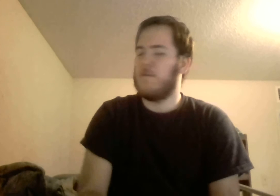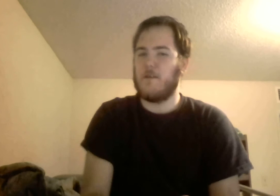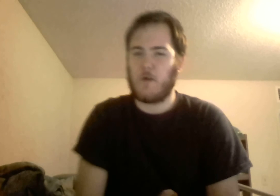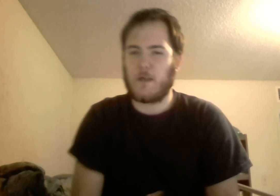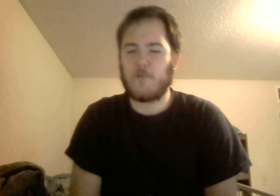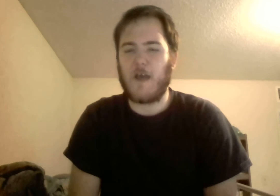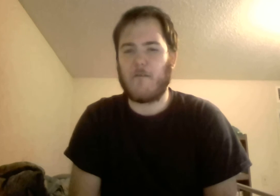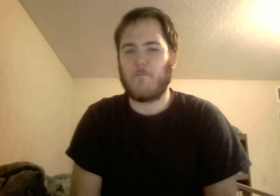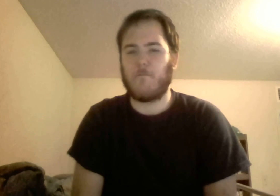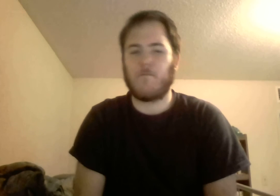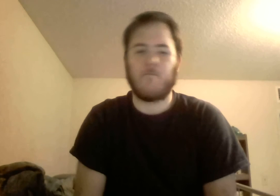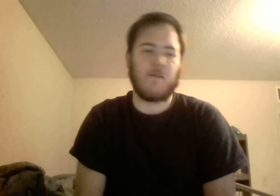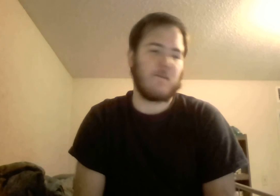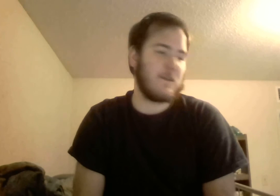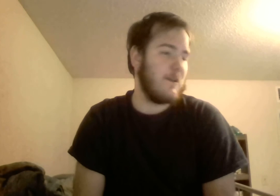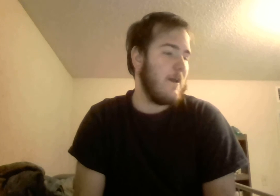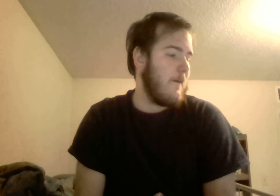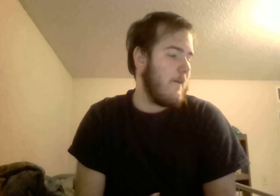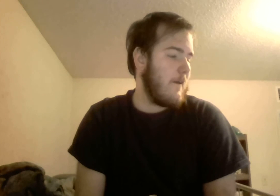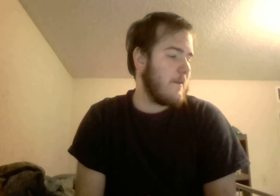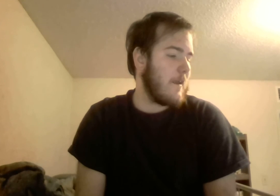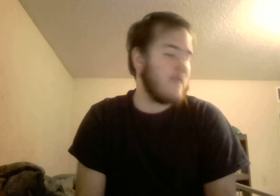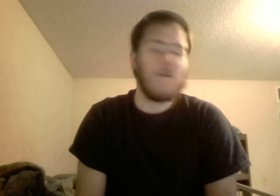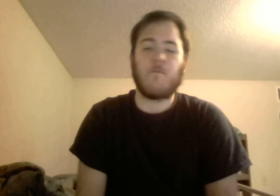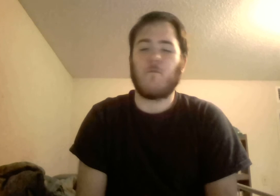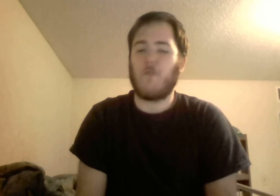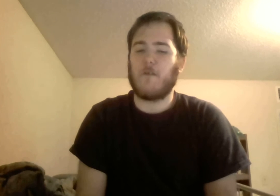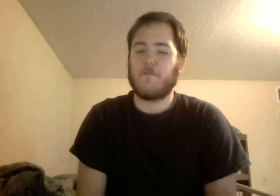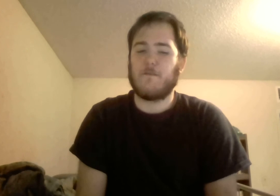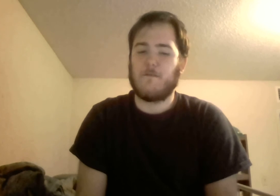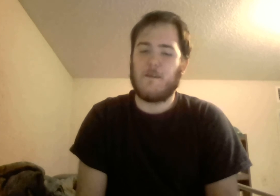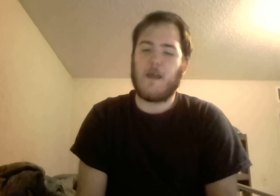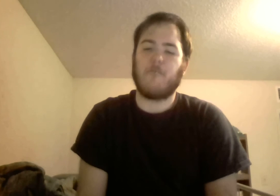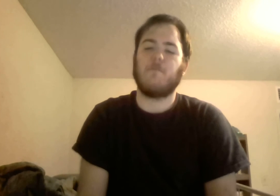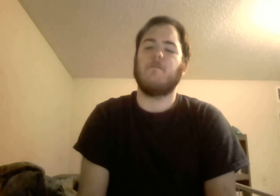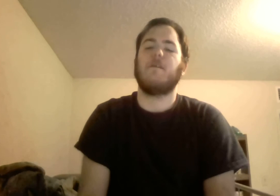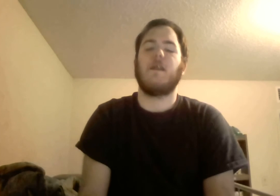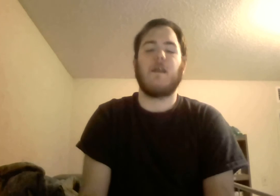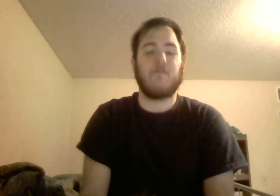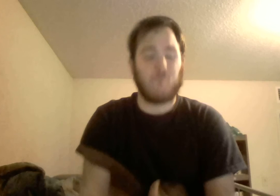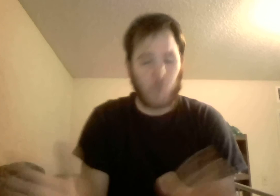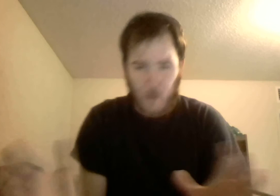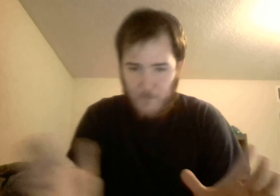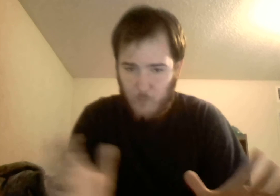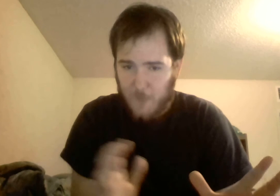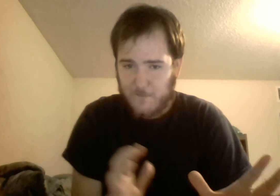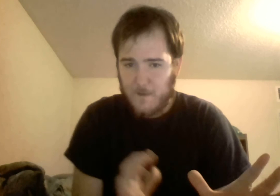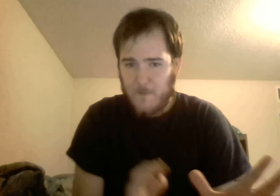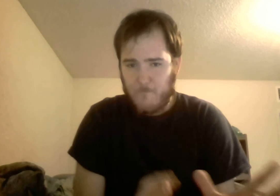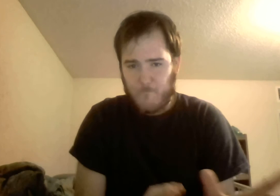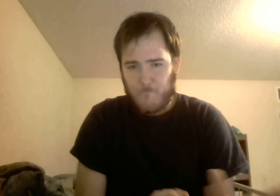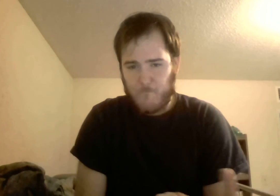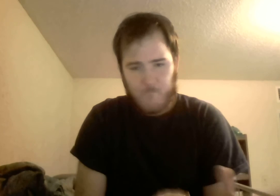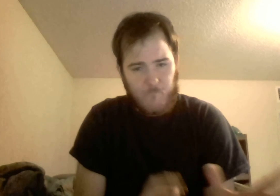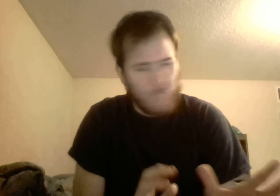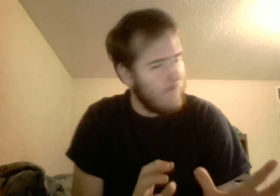Yeah, okay, I do have some favorites again. And I do have a lot to have again. I want to watch